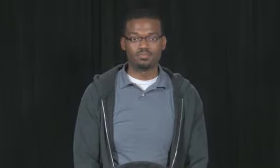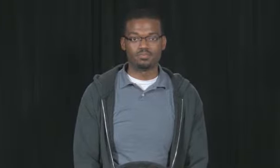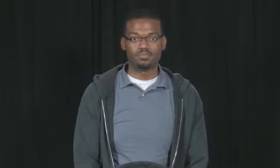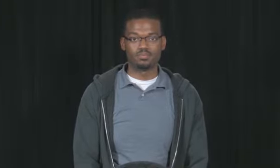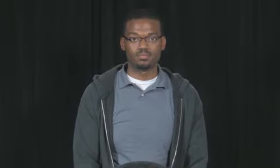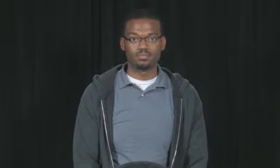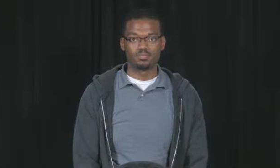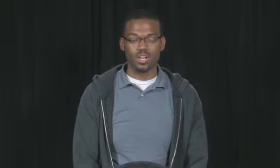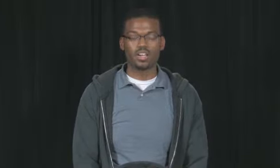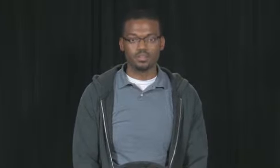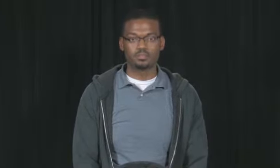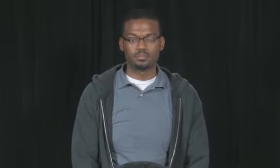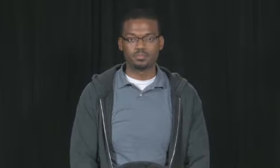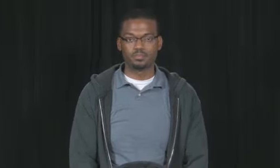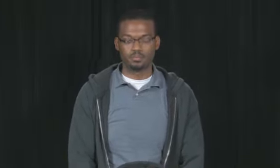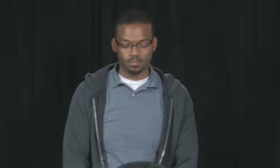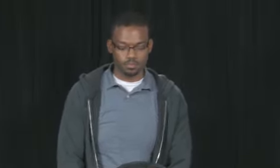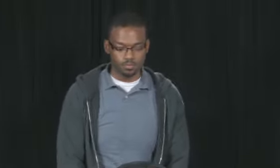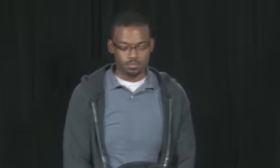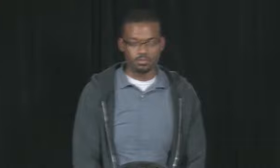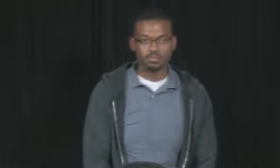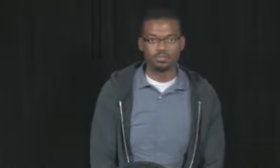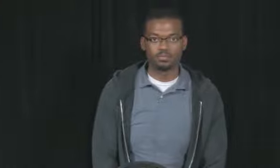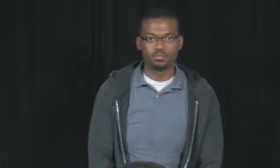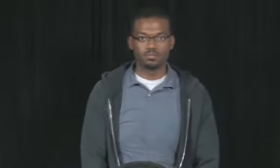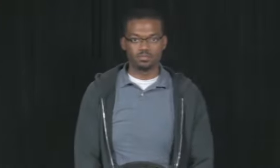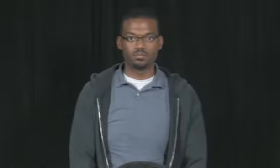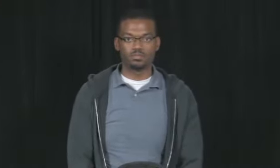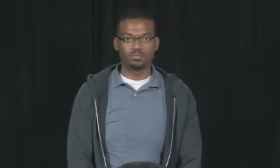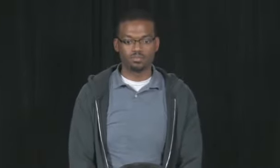you're starting too high. Okay. In your register. Start lower. And